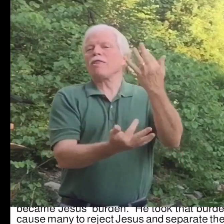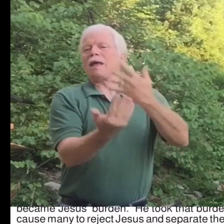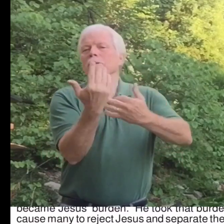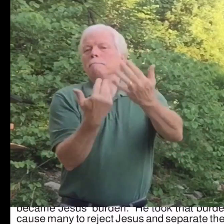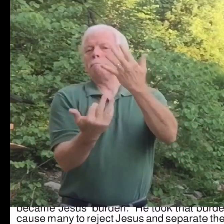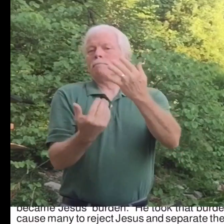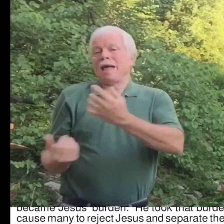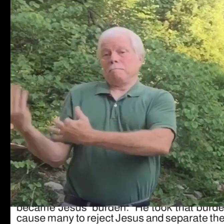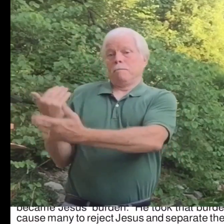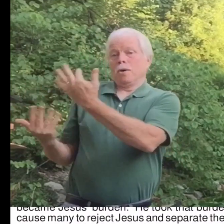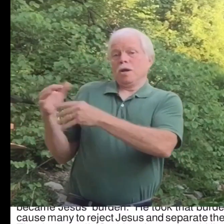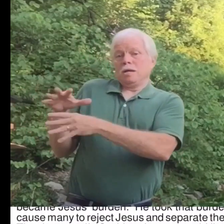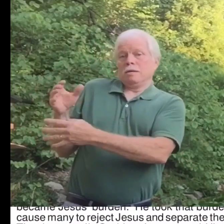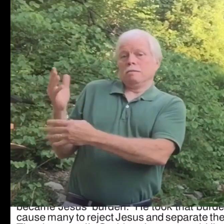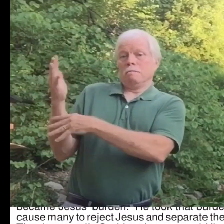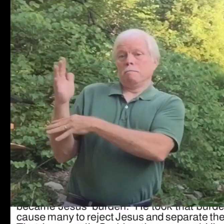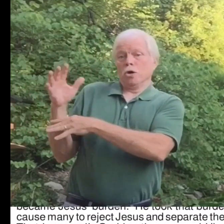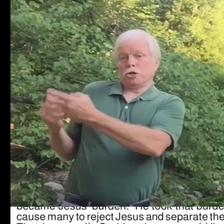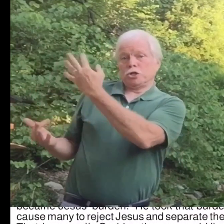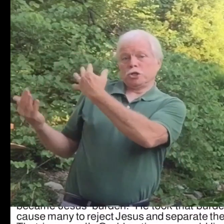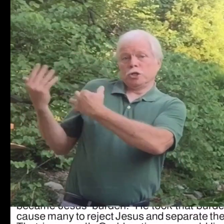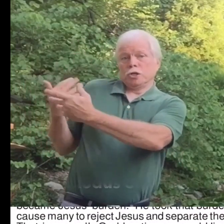that burning bush.